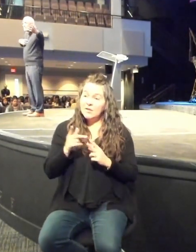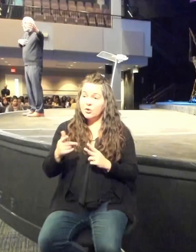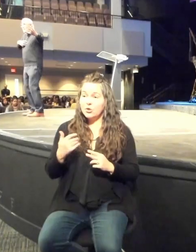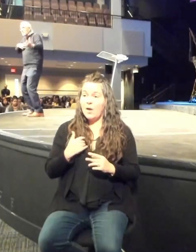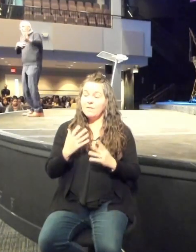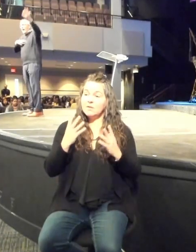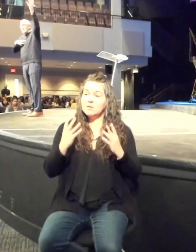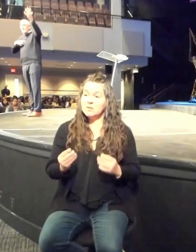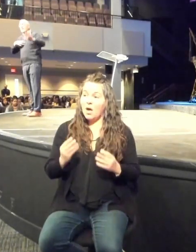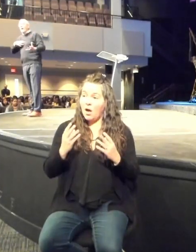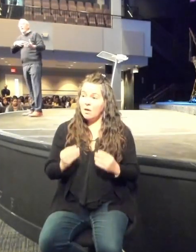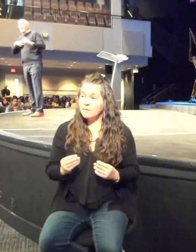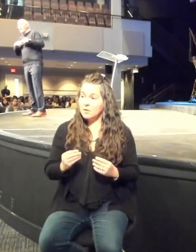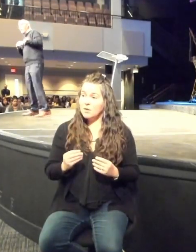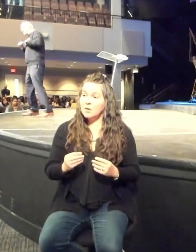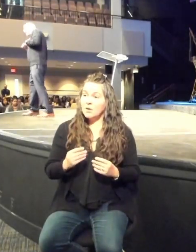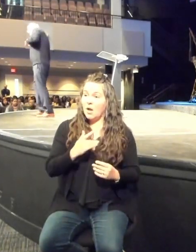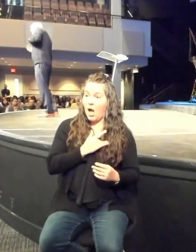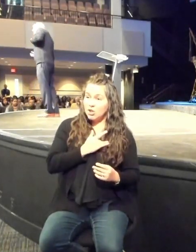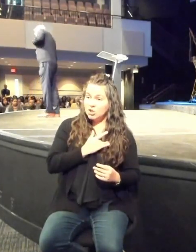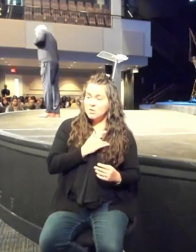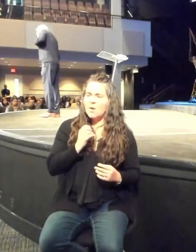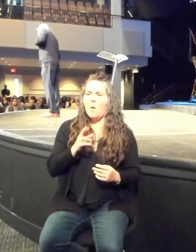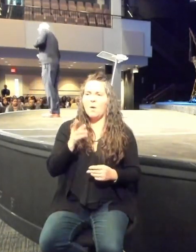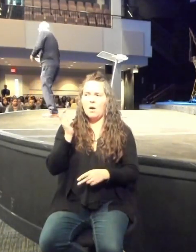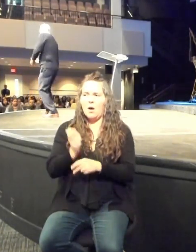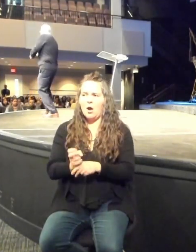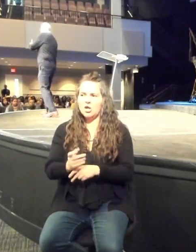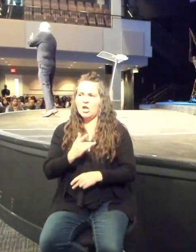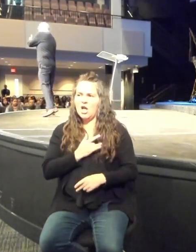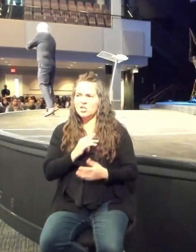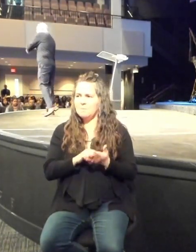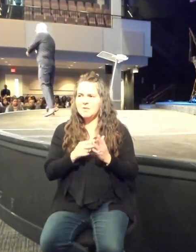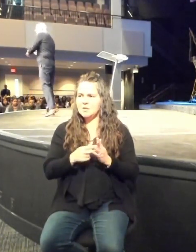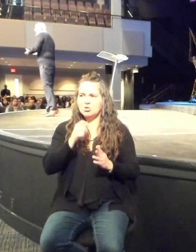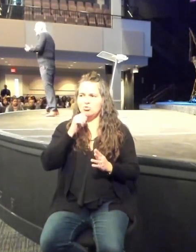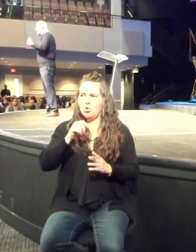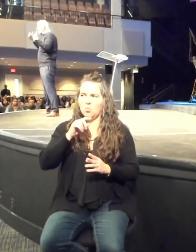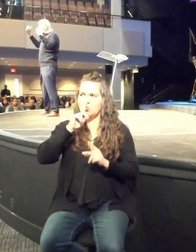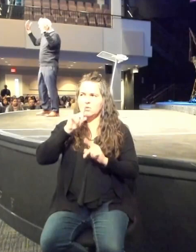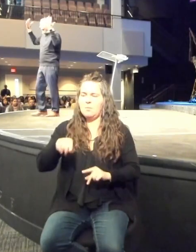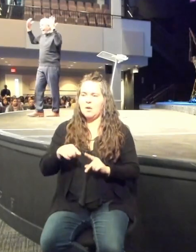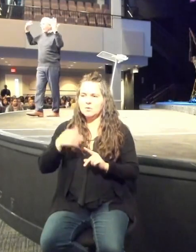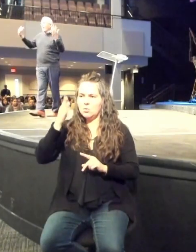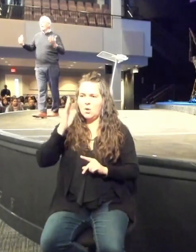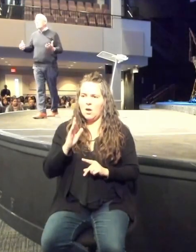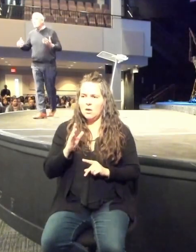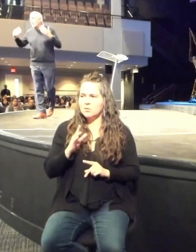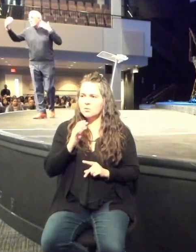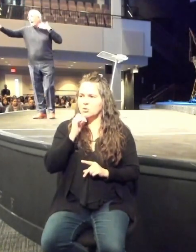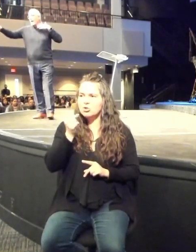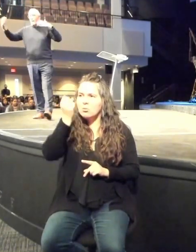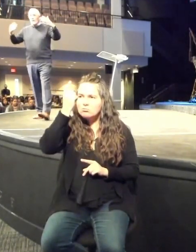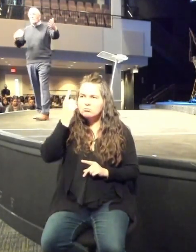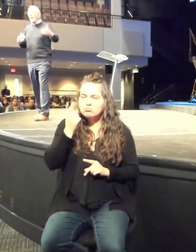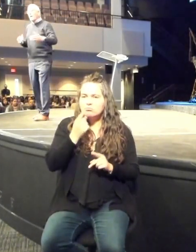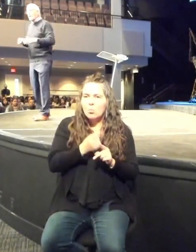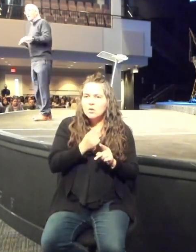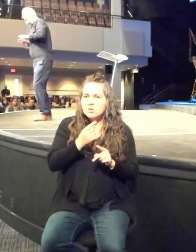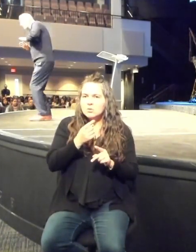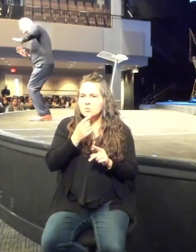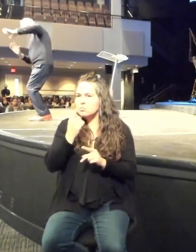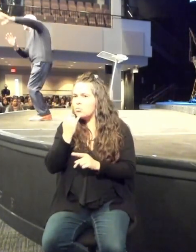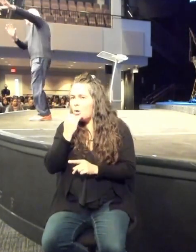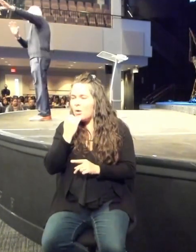conscience, responsive to God, or you have a hard conscience and you're not very responsive to God. You don't get it when it comes to what's right and what is wrong,